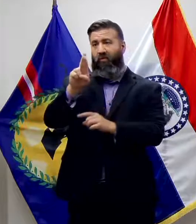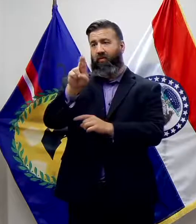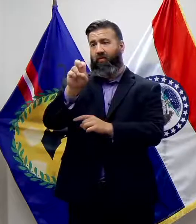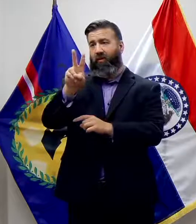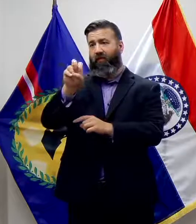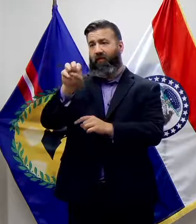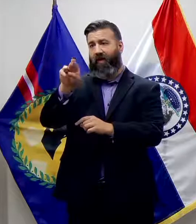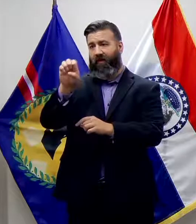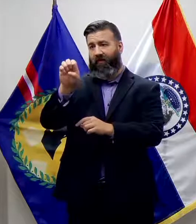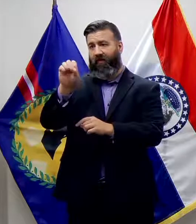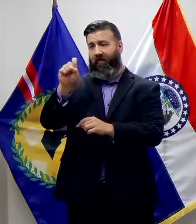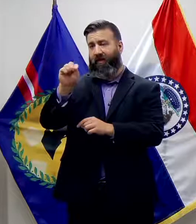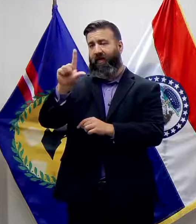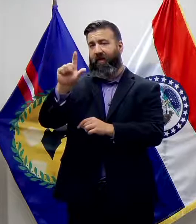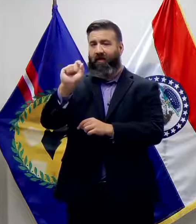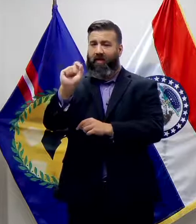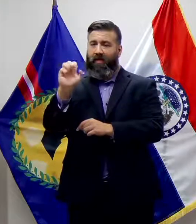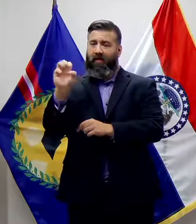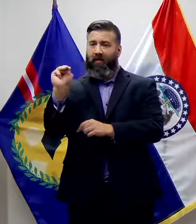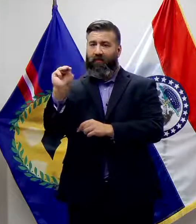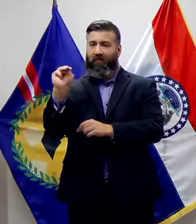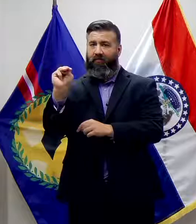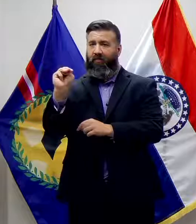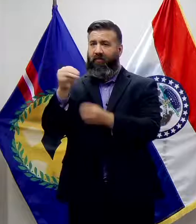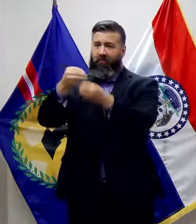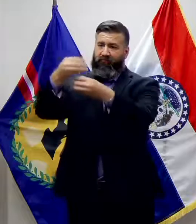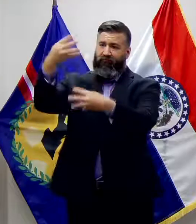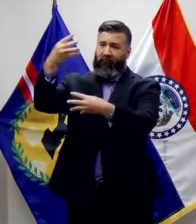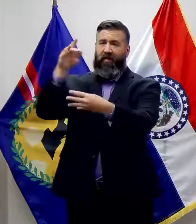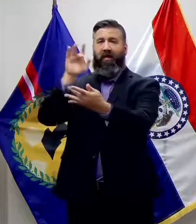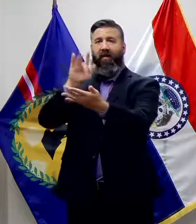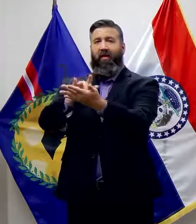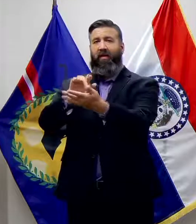revivescl.com, and click on the rental assistance tab.